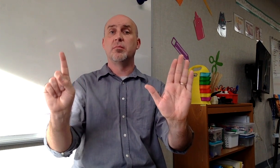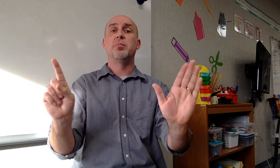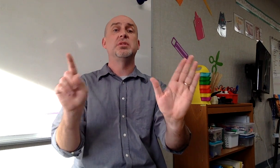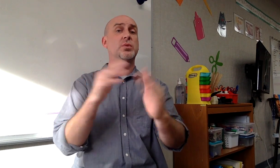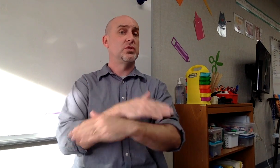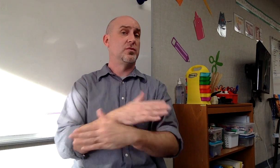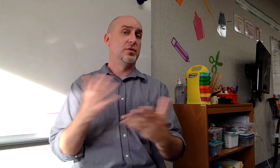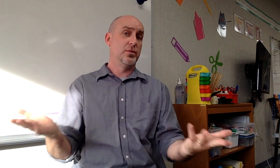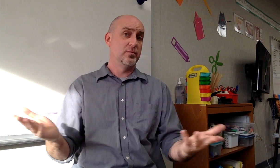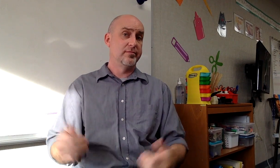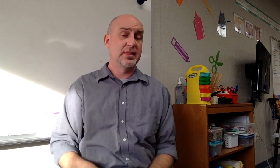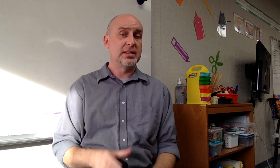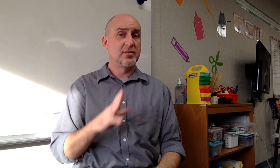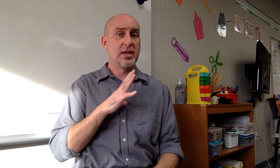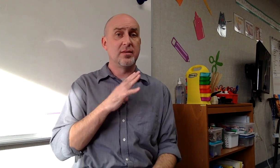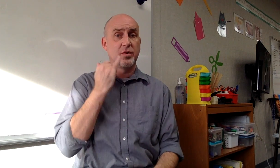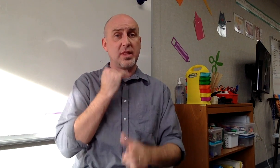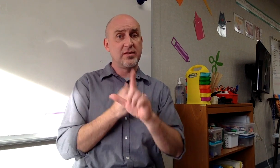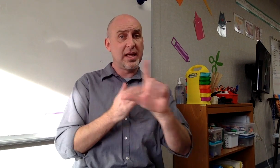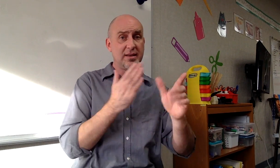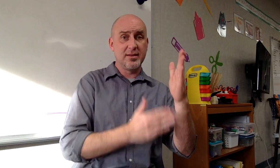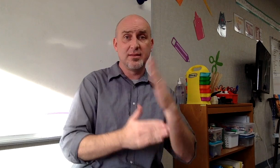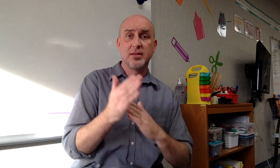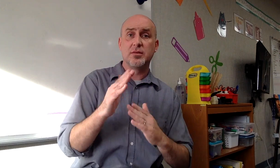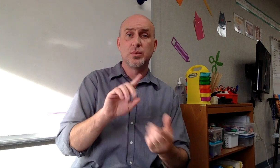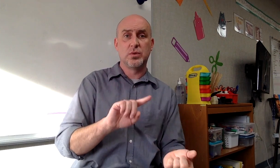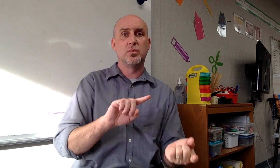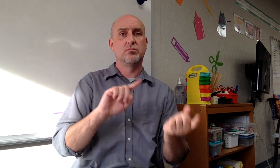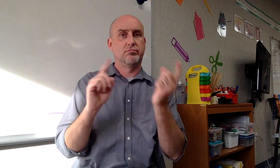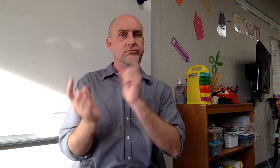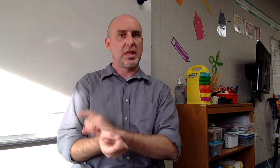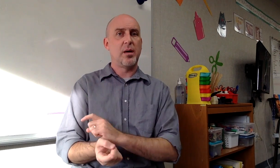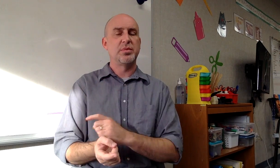might be switched for you. And that's fine. If you're left-handed, then you would do the opposite.